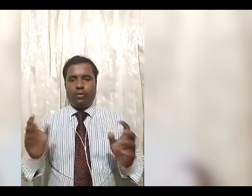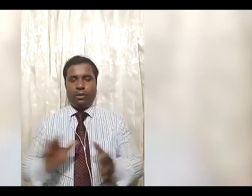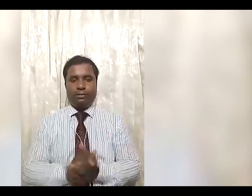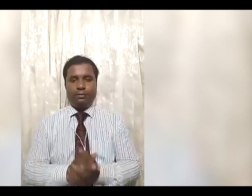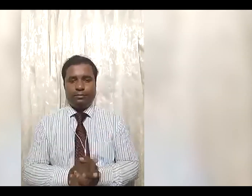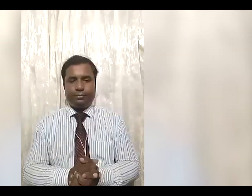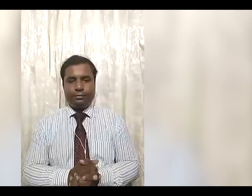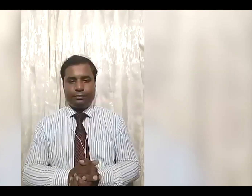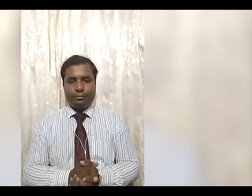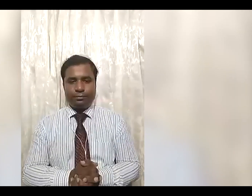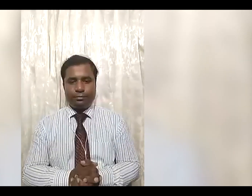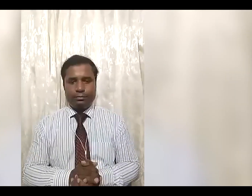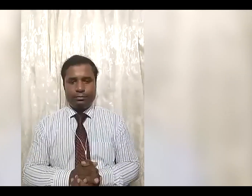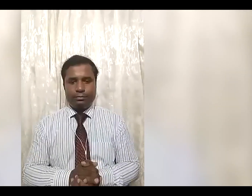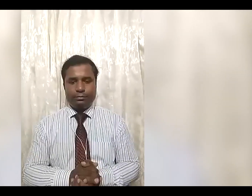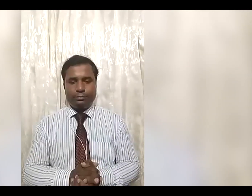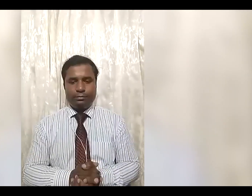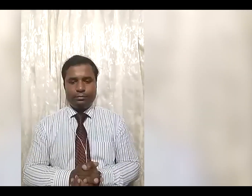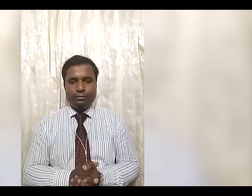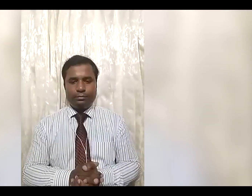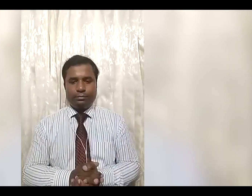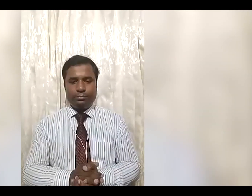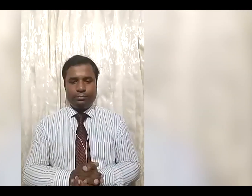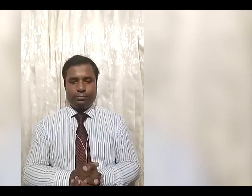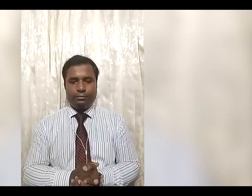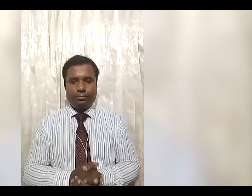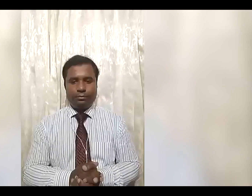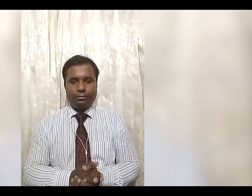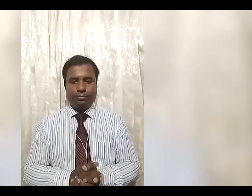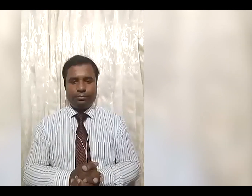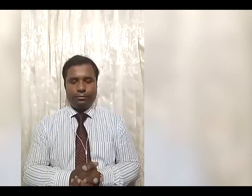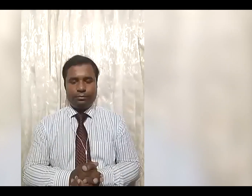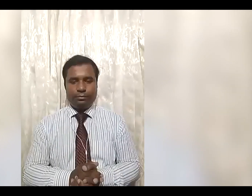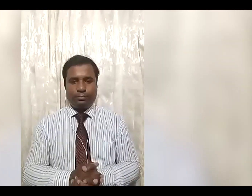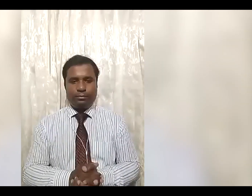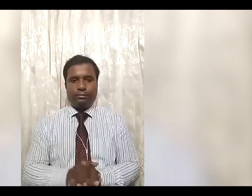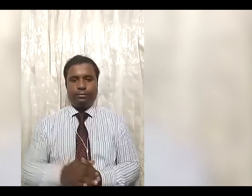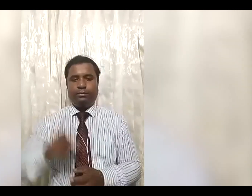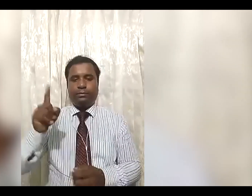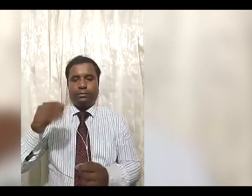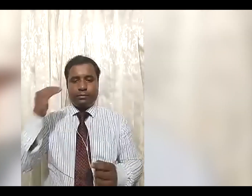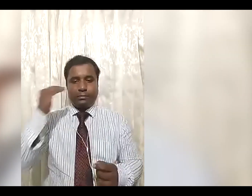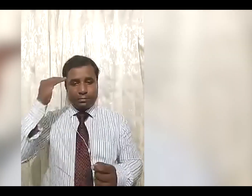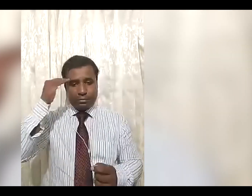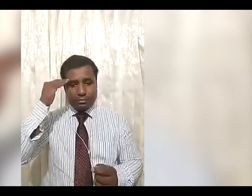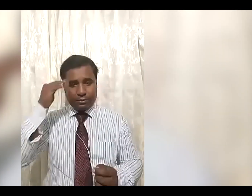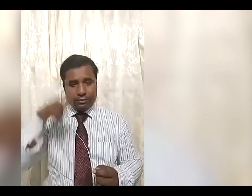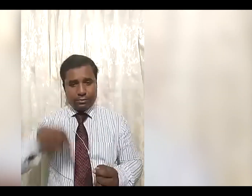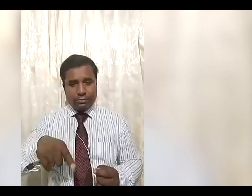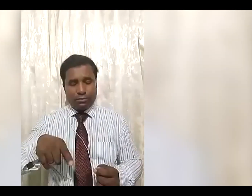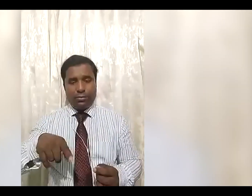The other questions, I guess, were about data collection on disability and enforcement mechanisms. So in